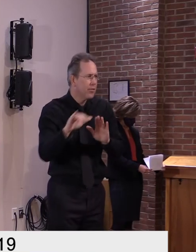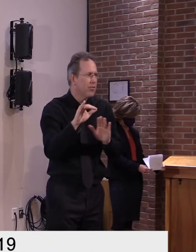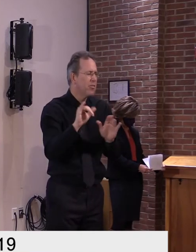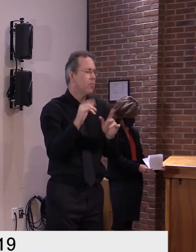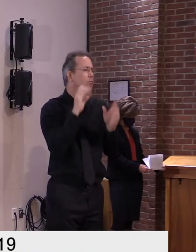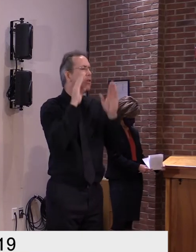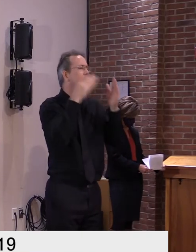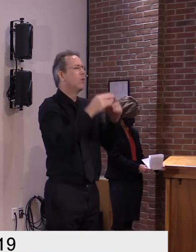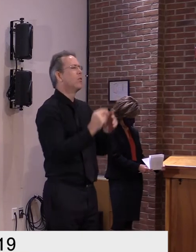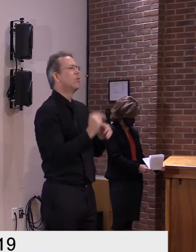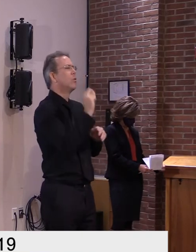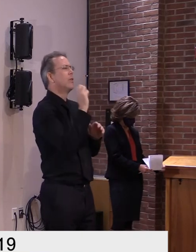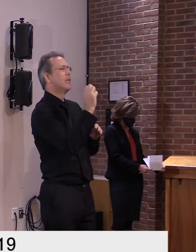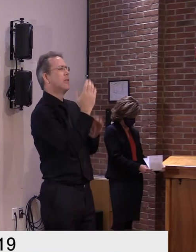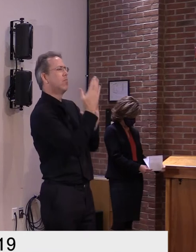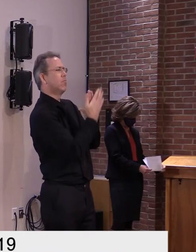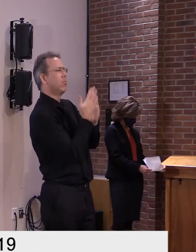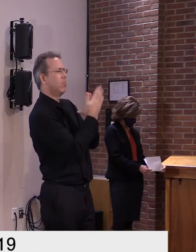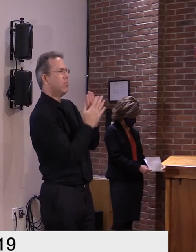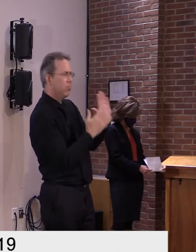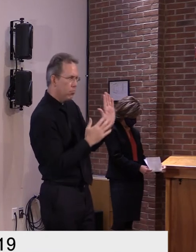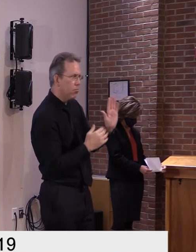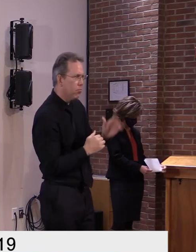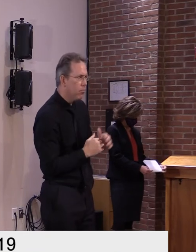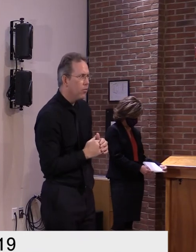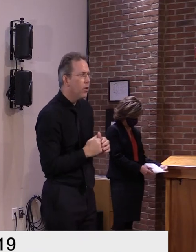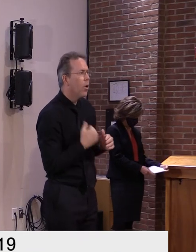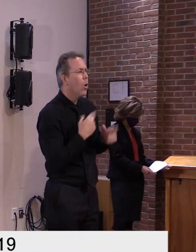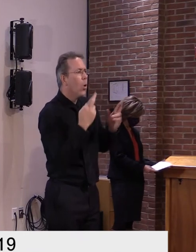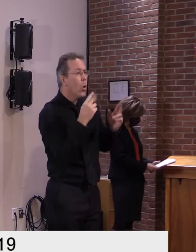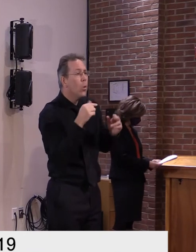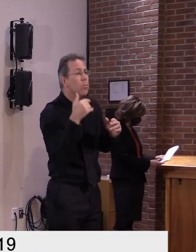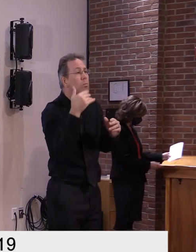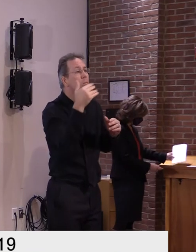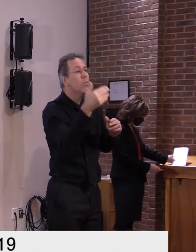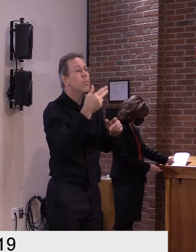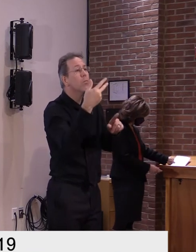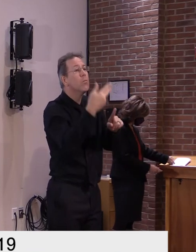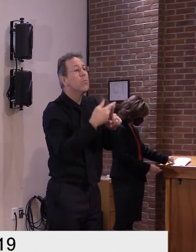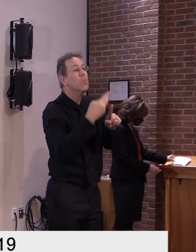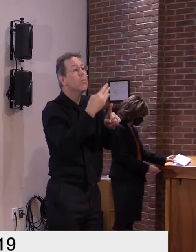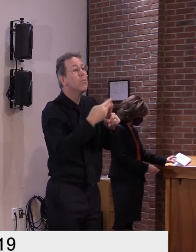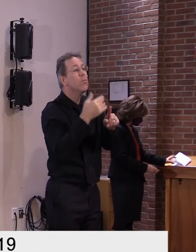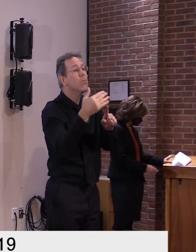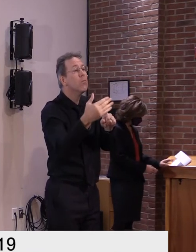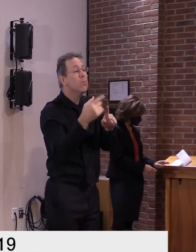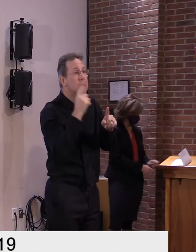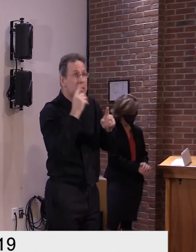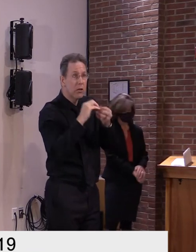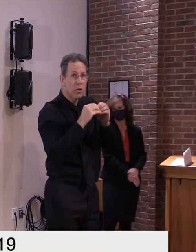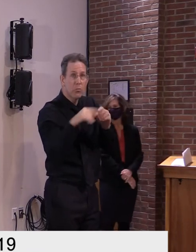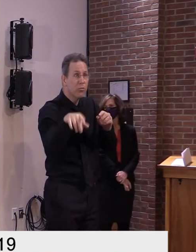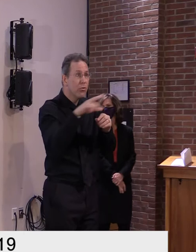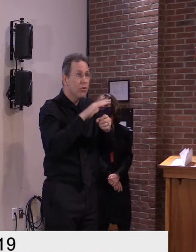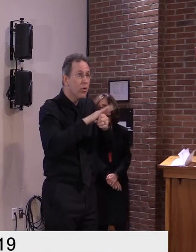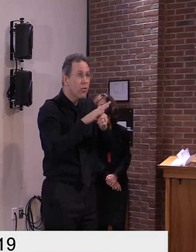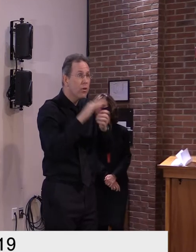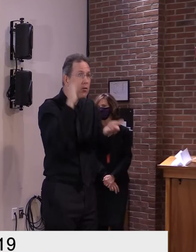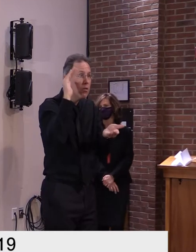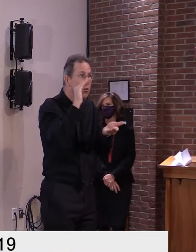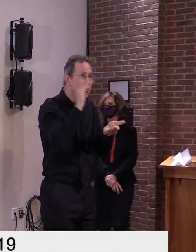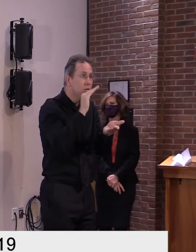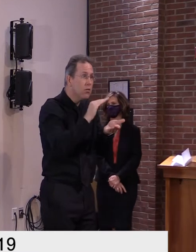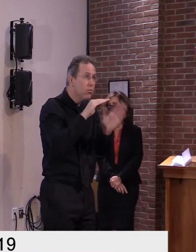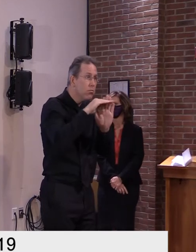So we're hoping that we'll see a decline in the positive cases. And when we do that, we'll be able,